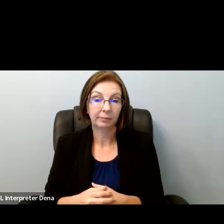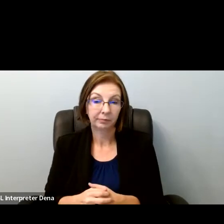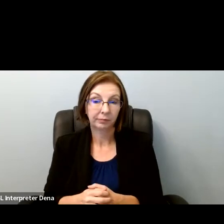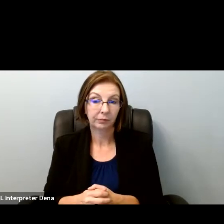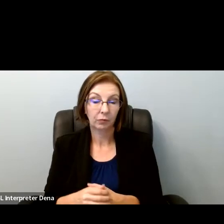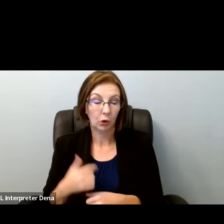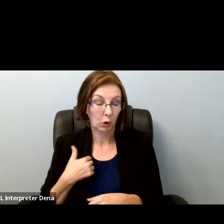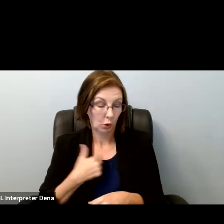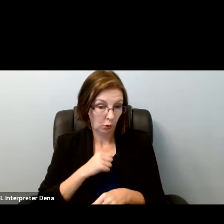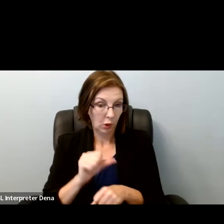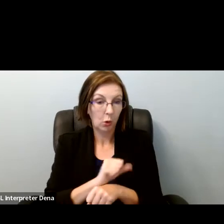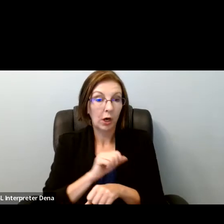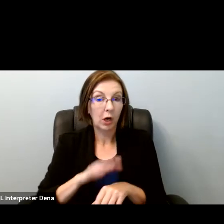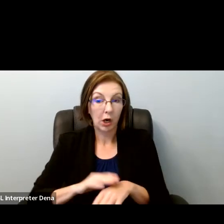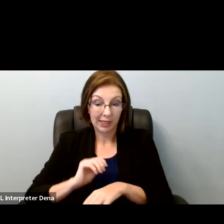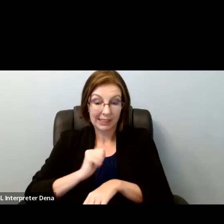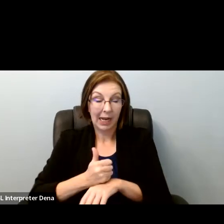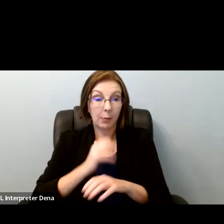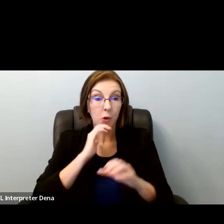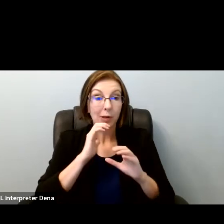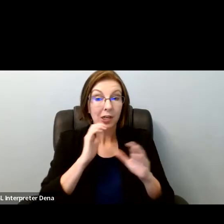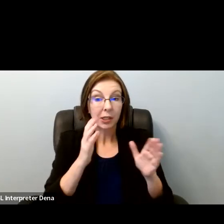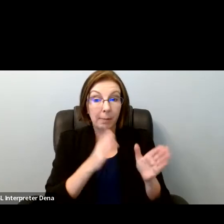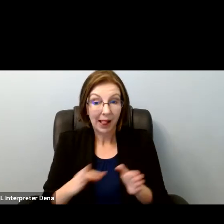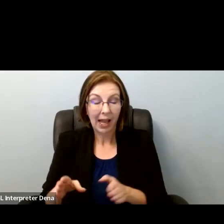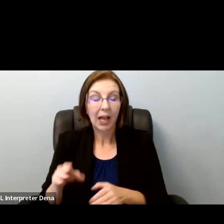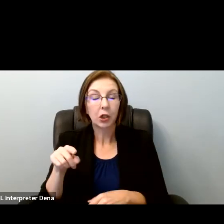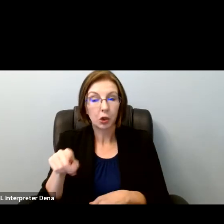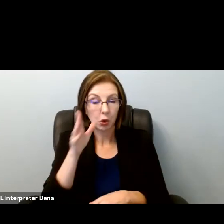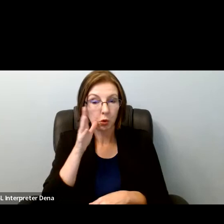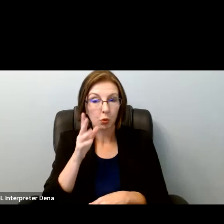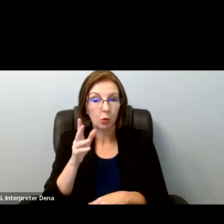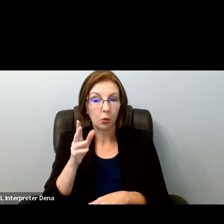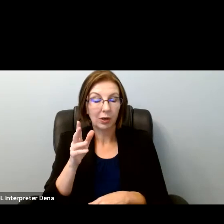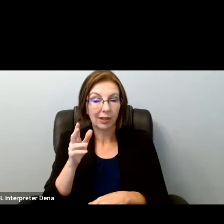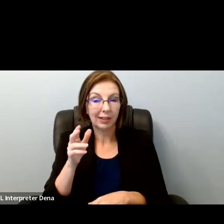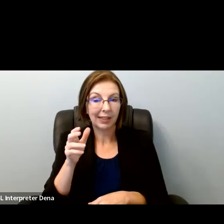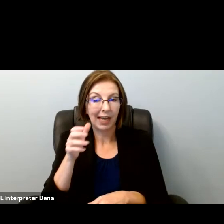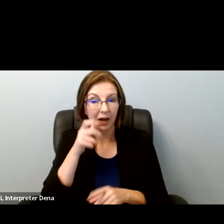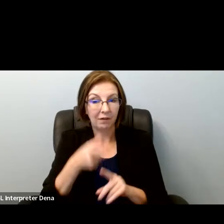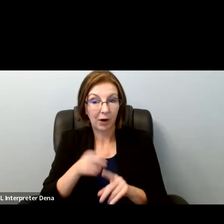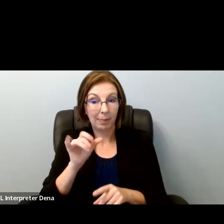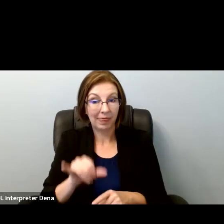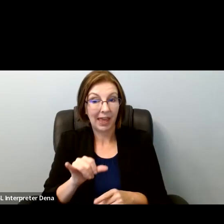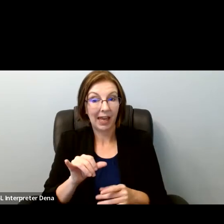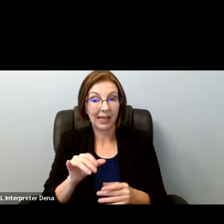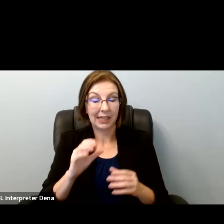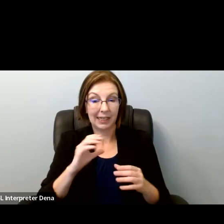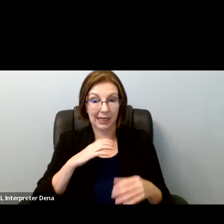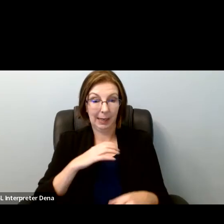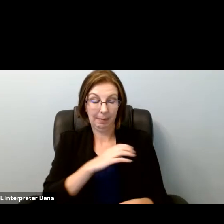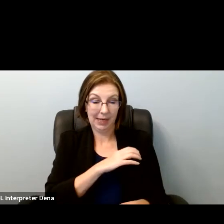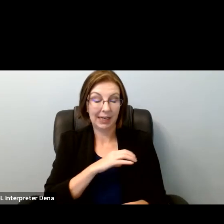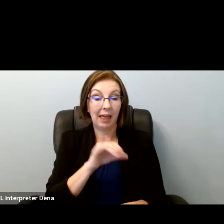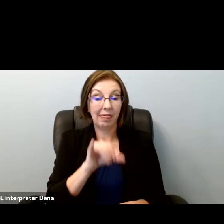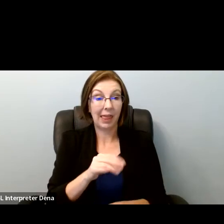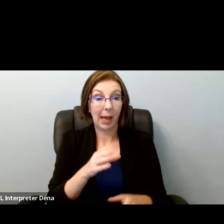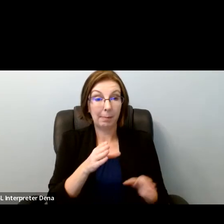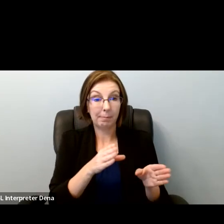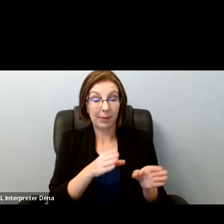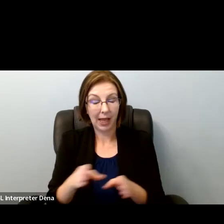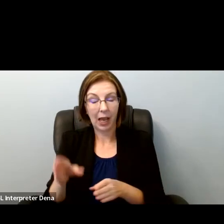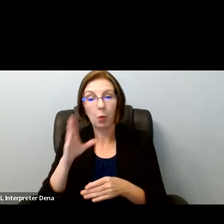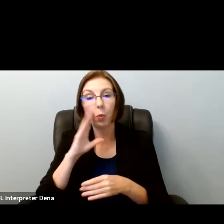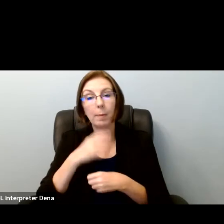We're working on a communication outreach plan that you'll be hearing about from our outreach committee. This plan is to ensure